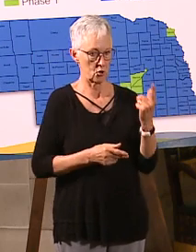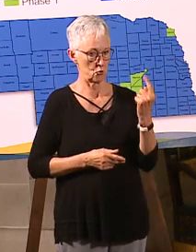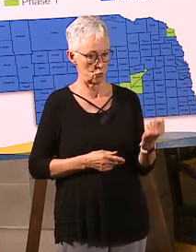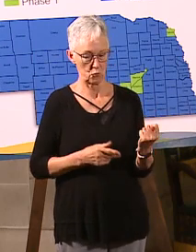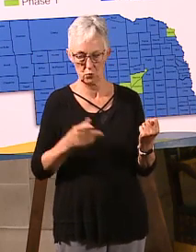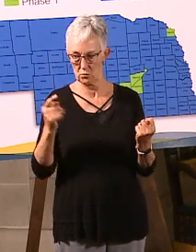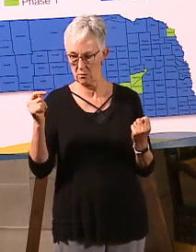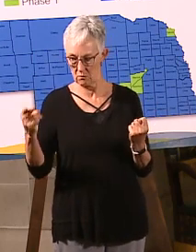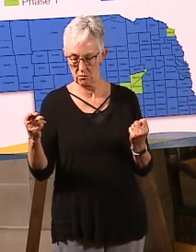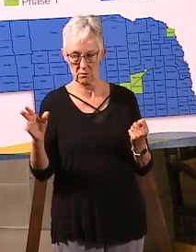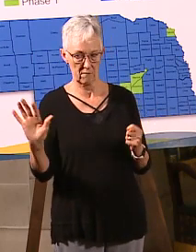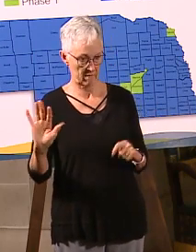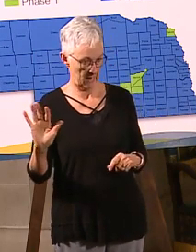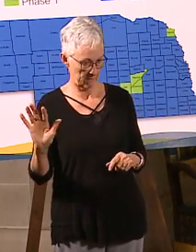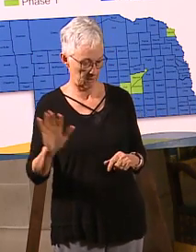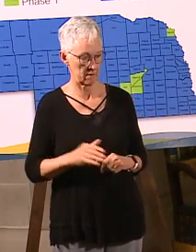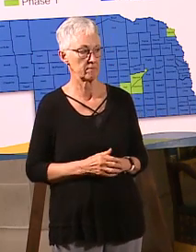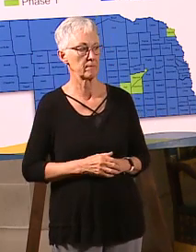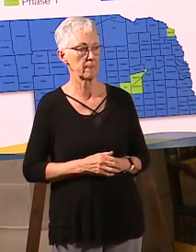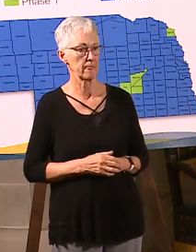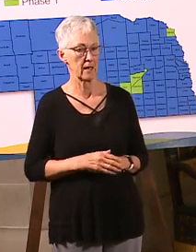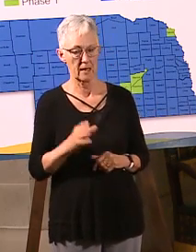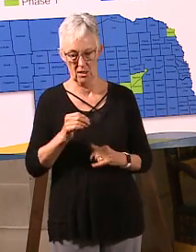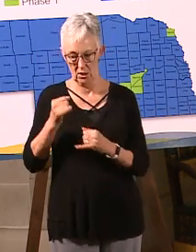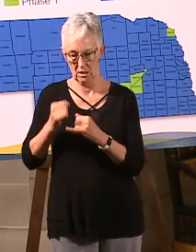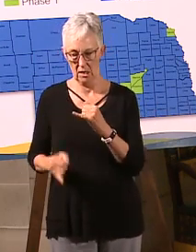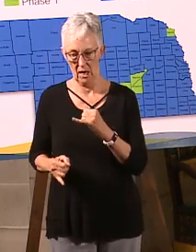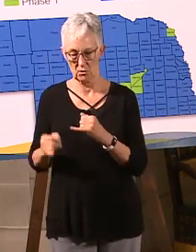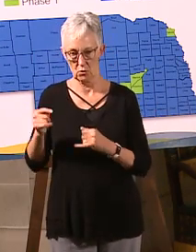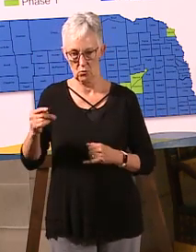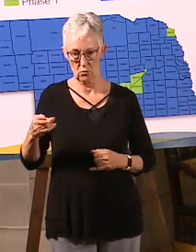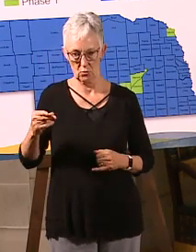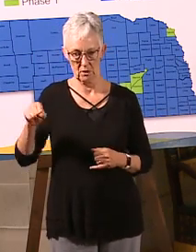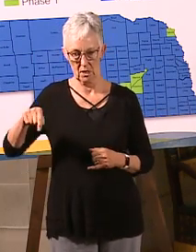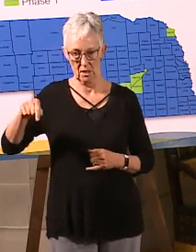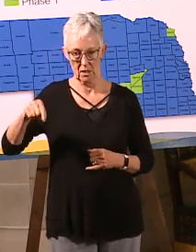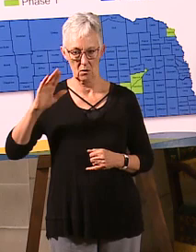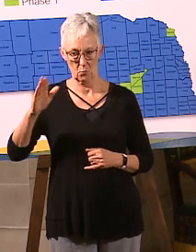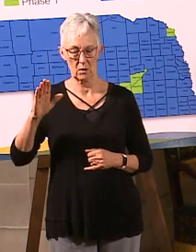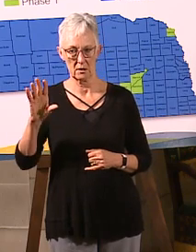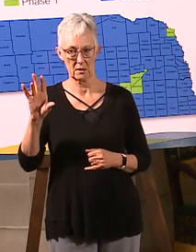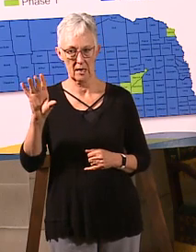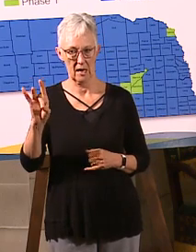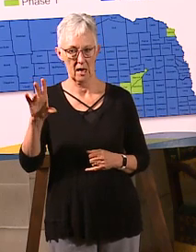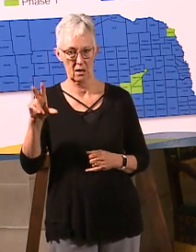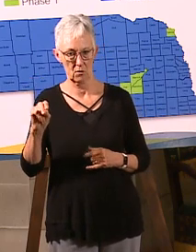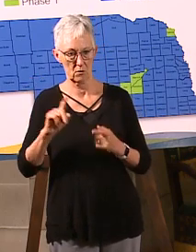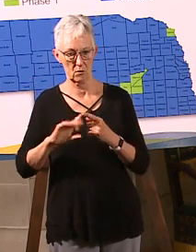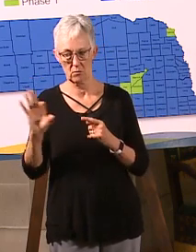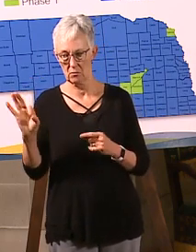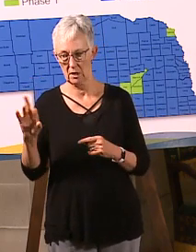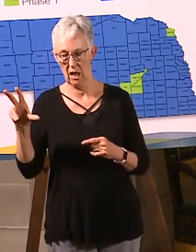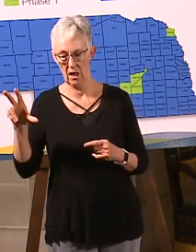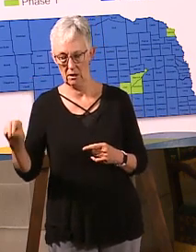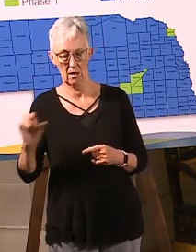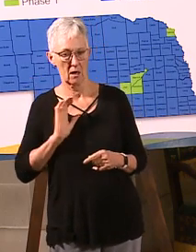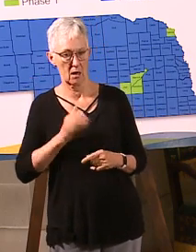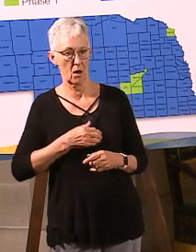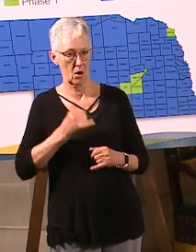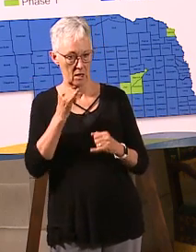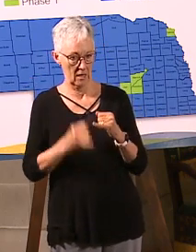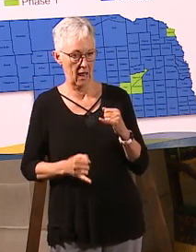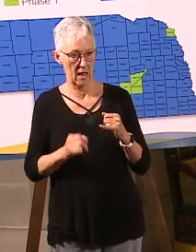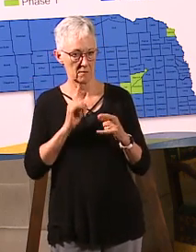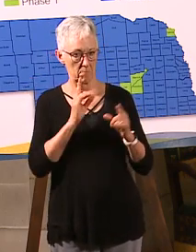will be on NET for one last planned event on Speaking of Nebraska, 8:30 to 9:30 next week. That is our last planned